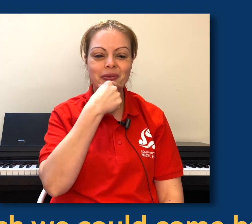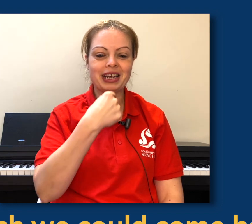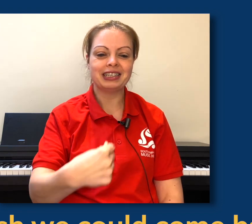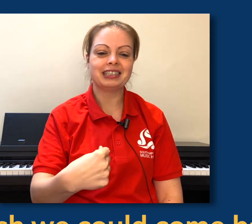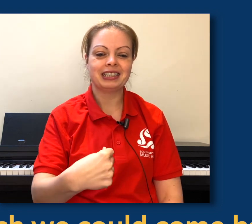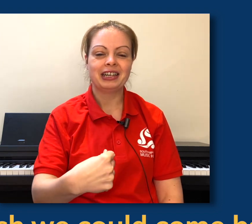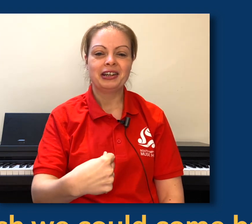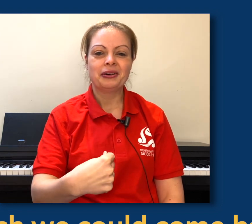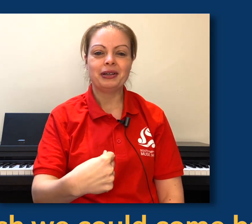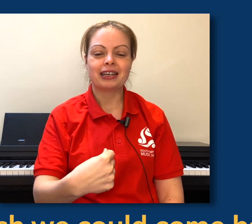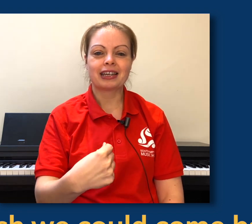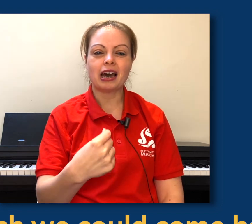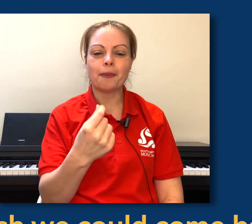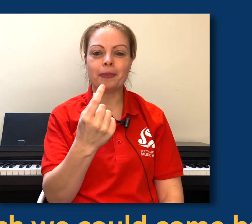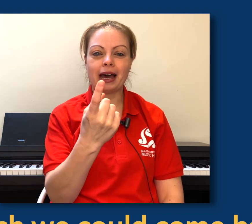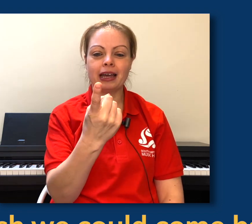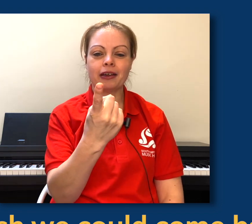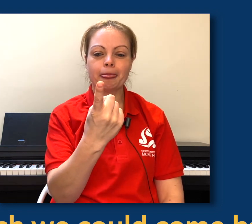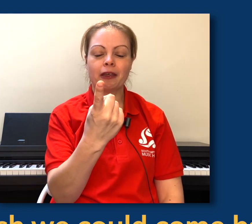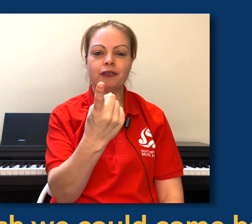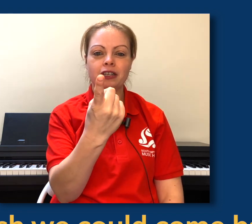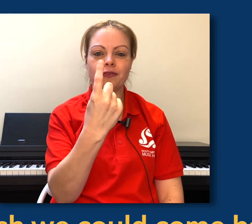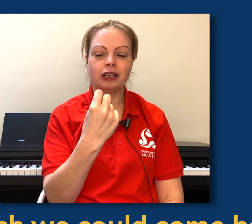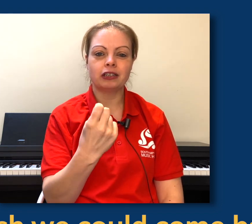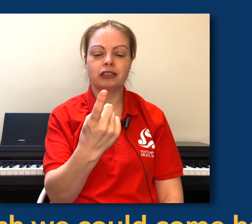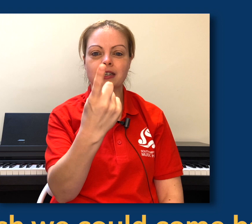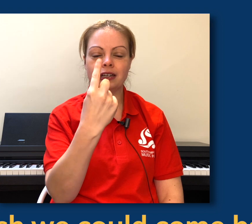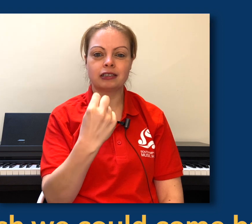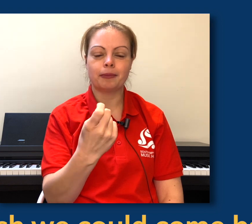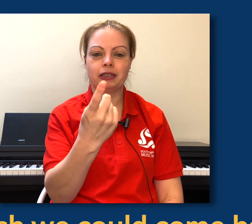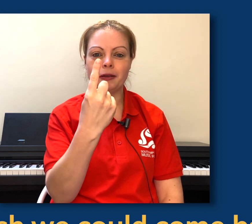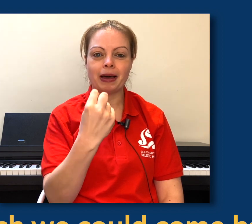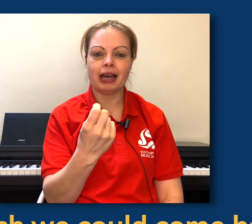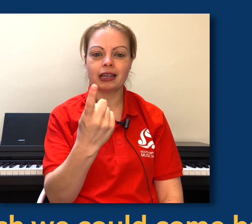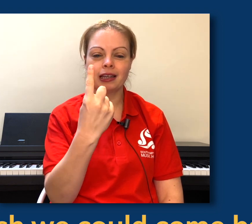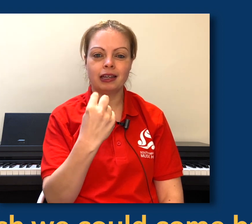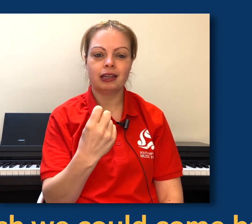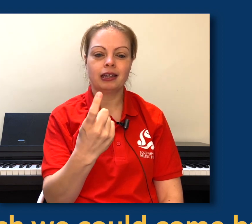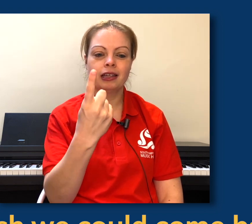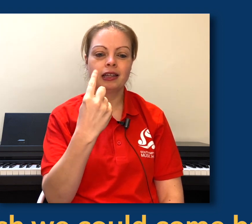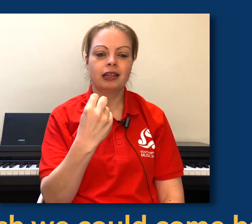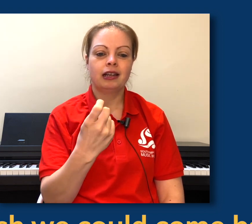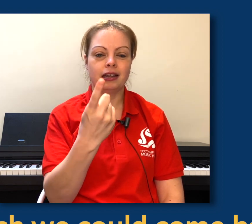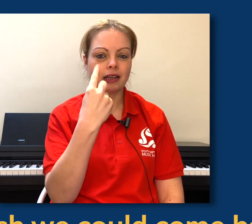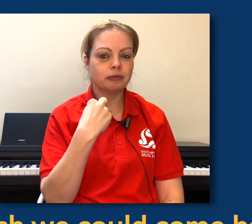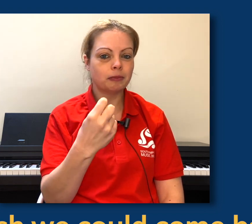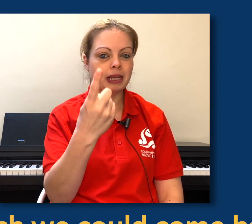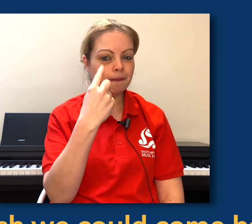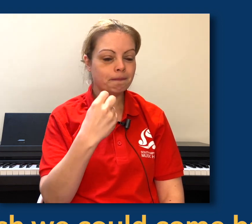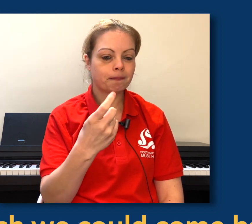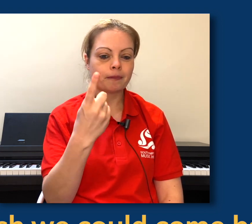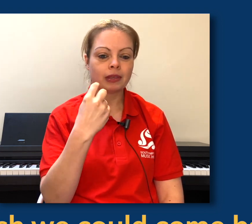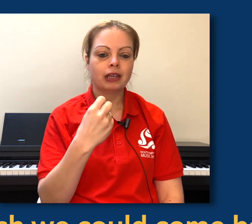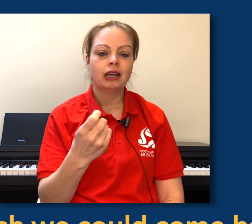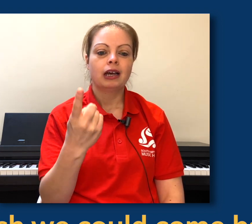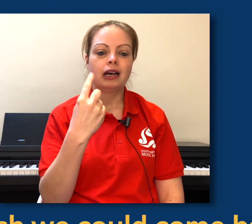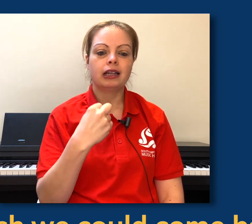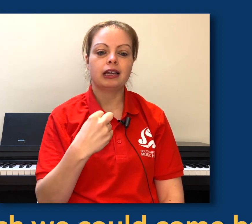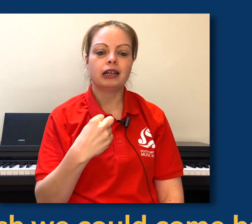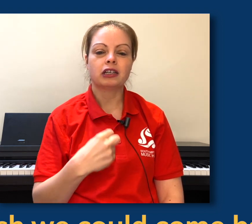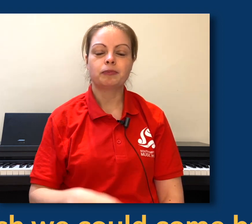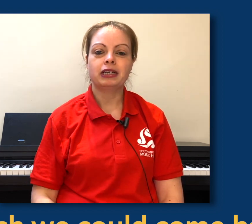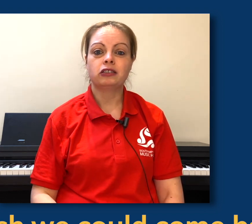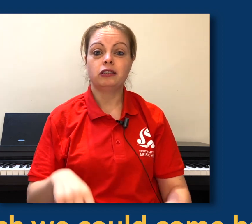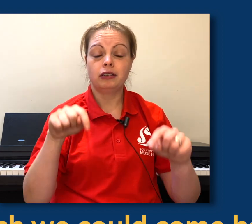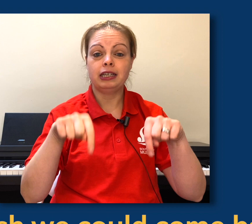So we'll wish we could come back. First finger is just going to summon you back, like come to me.